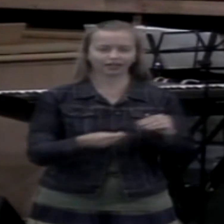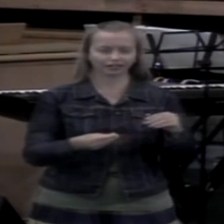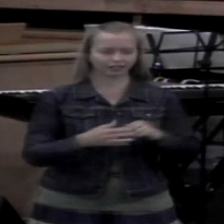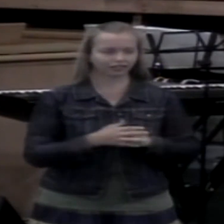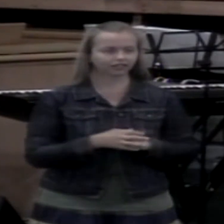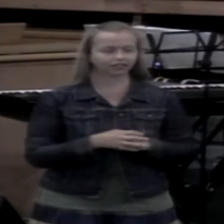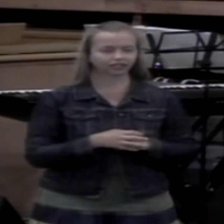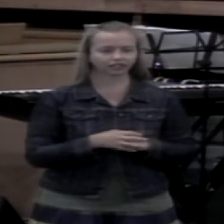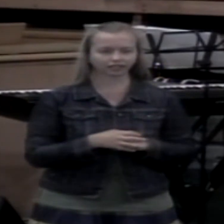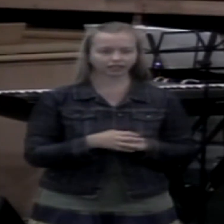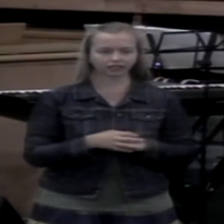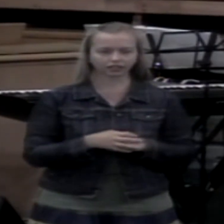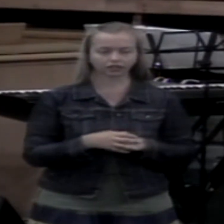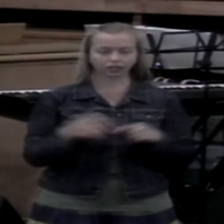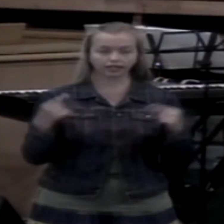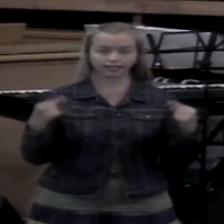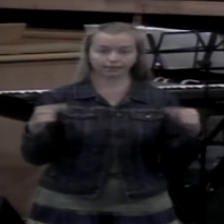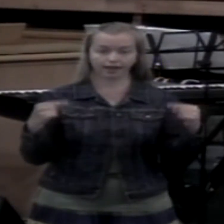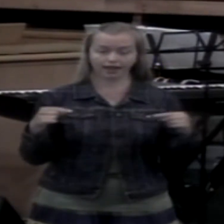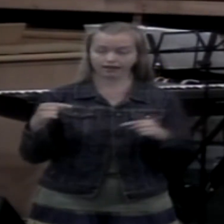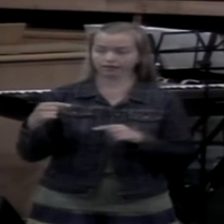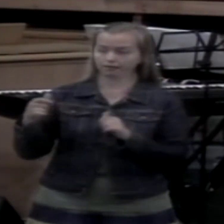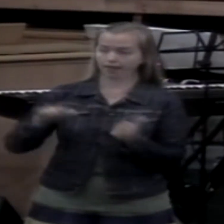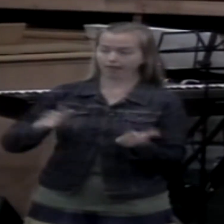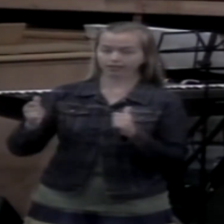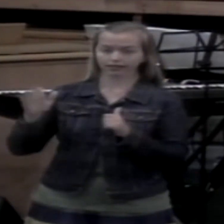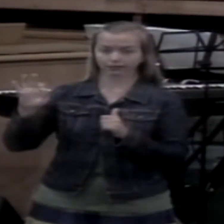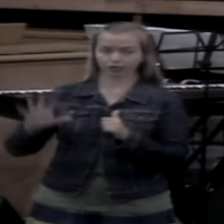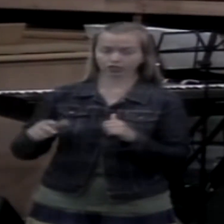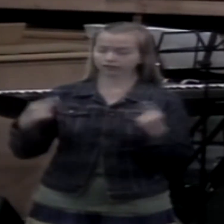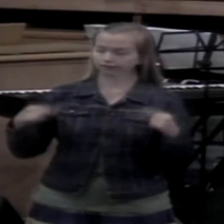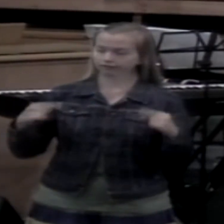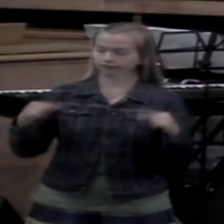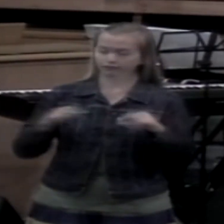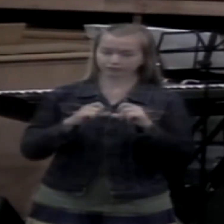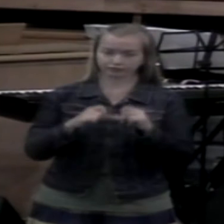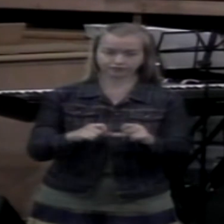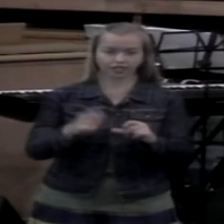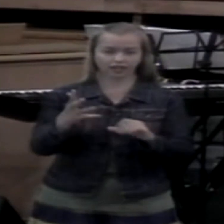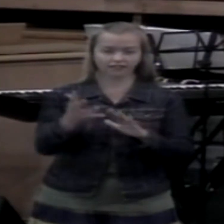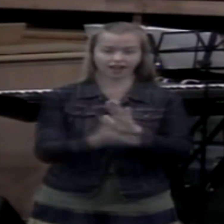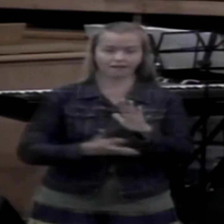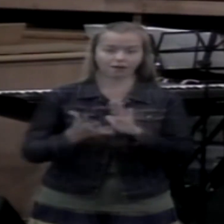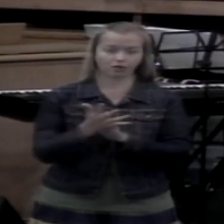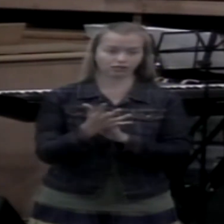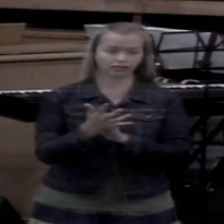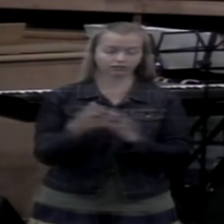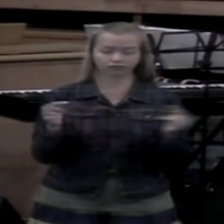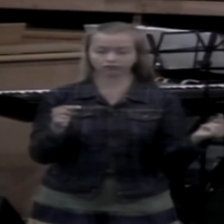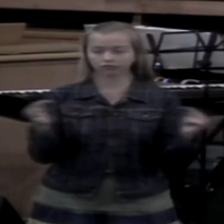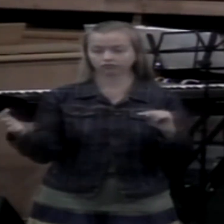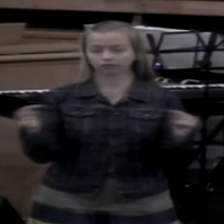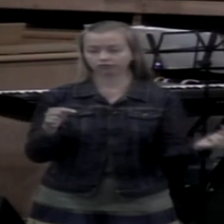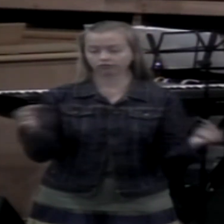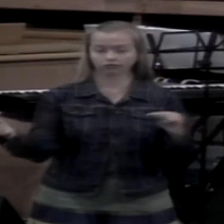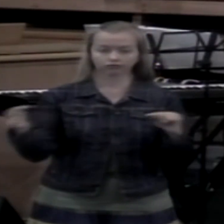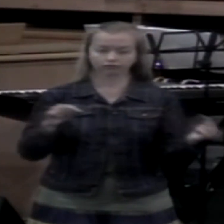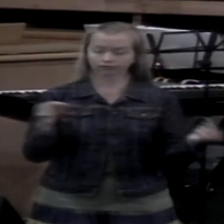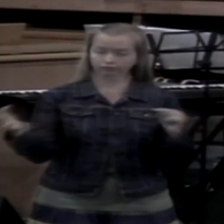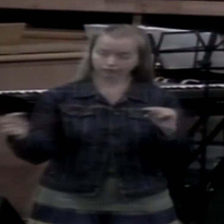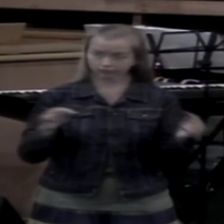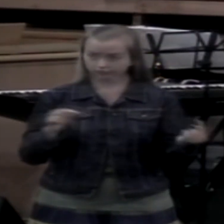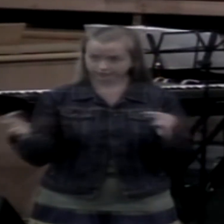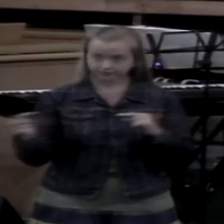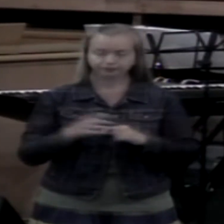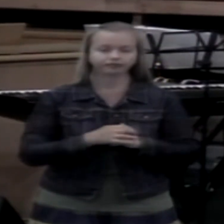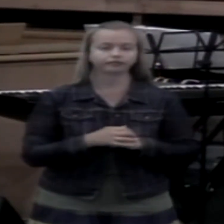bottom line was that I debated this minister for 5 hours. And